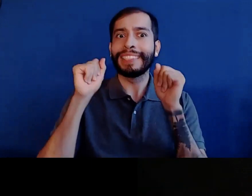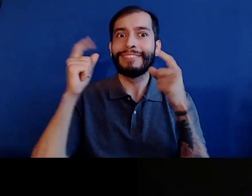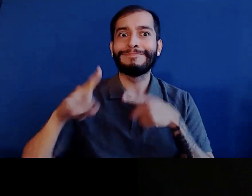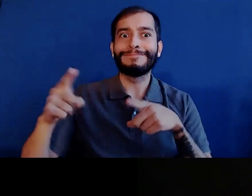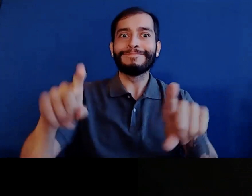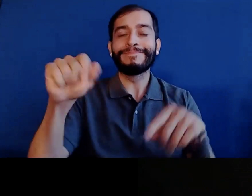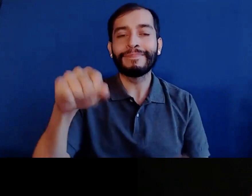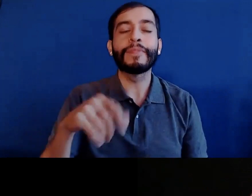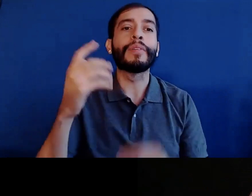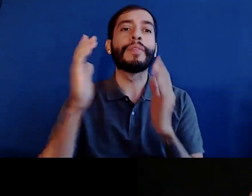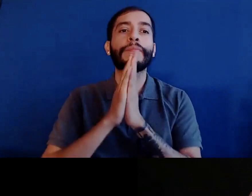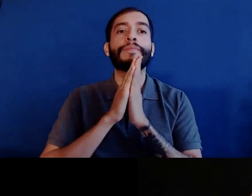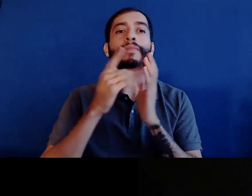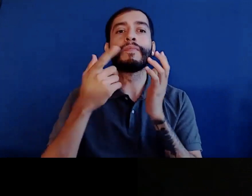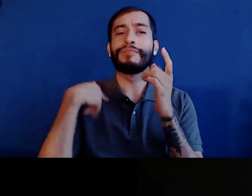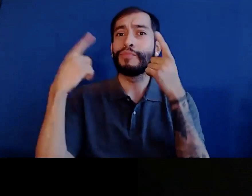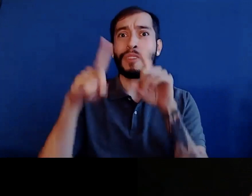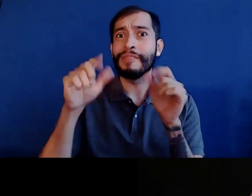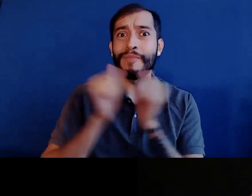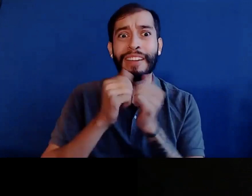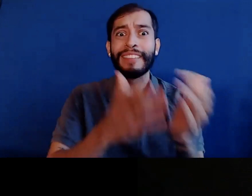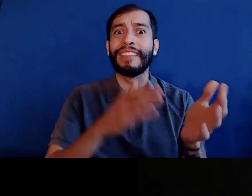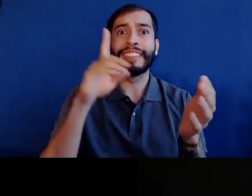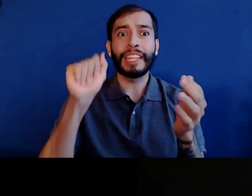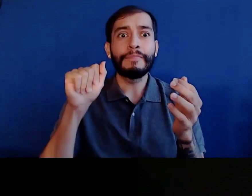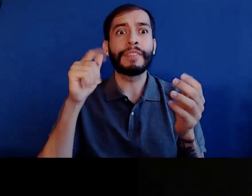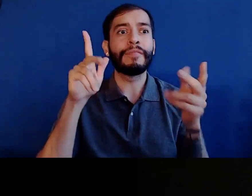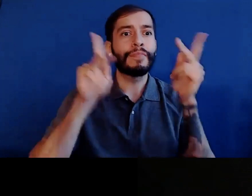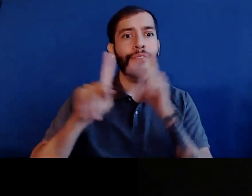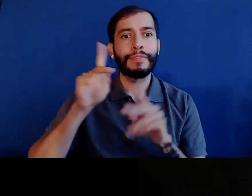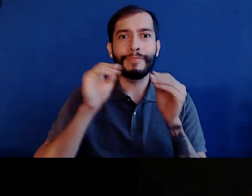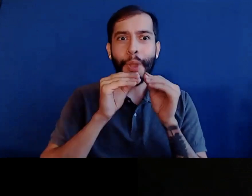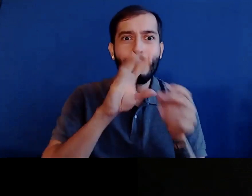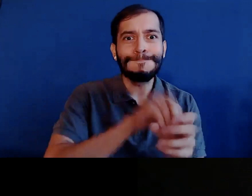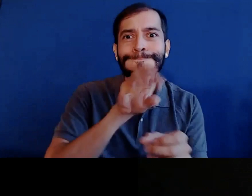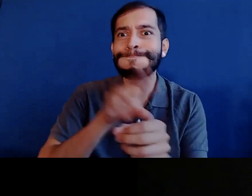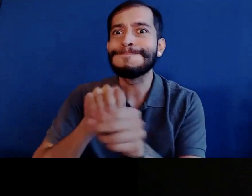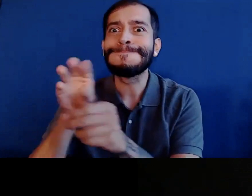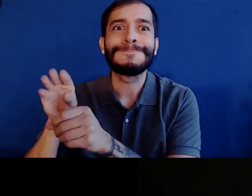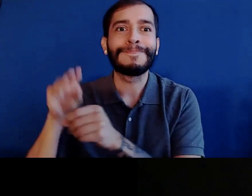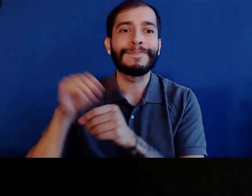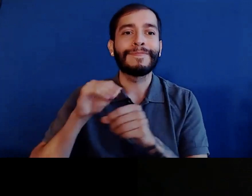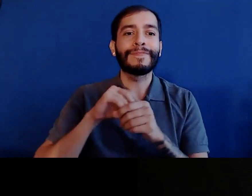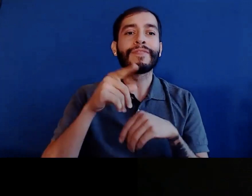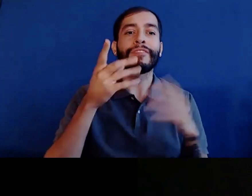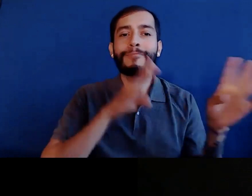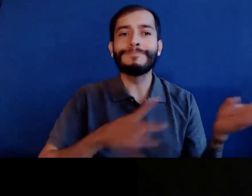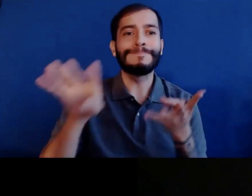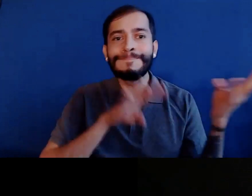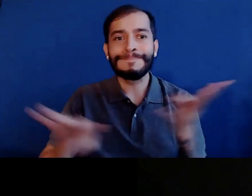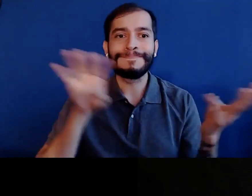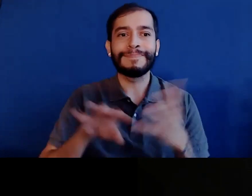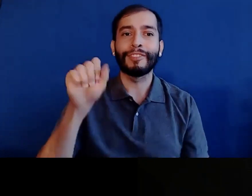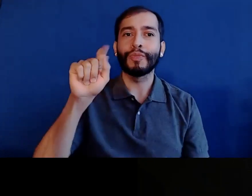really, that there are opportunities, particularly as streaming is just the way most people are accessing